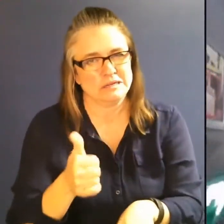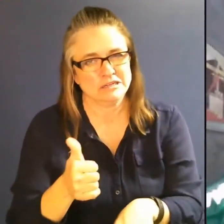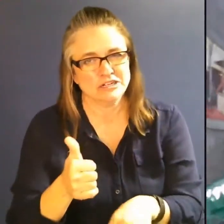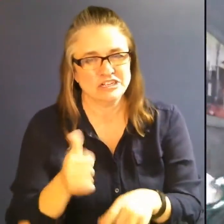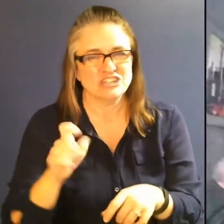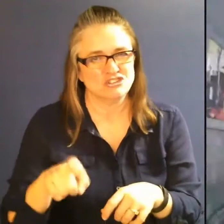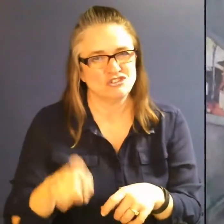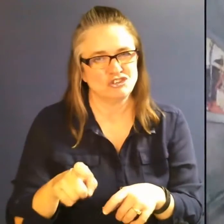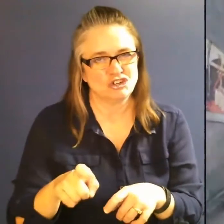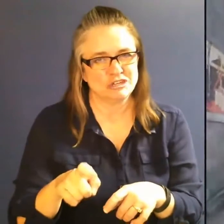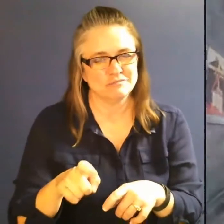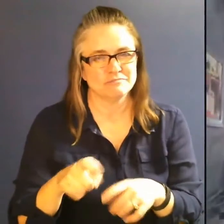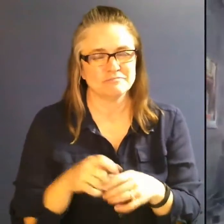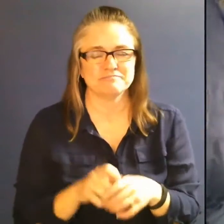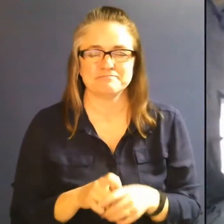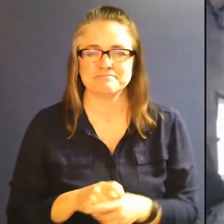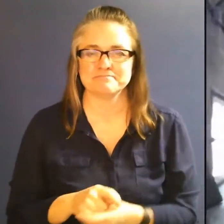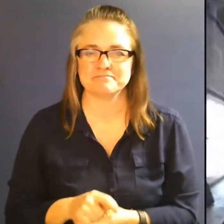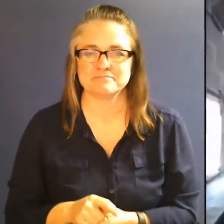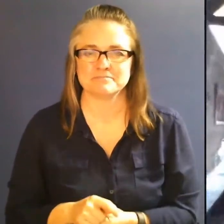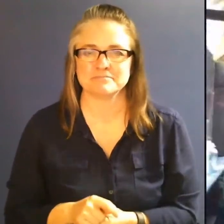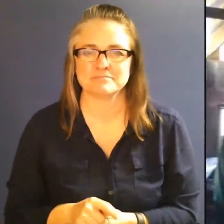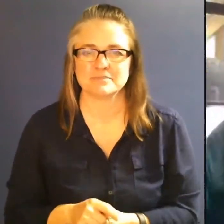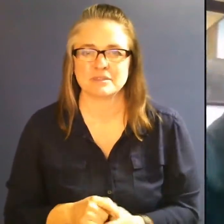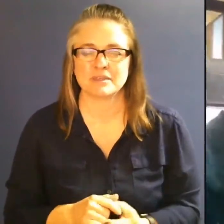interesting. Let's show this.